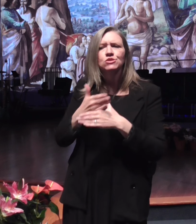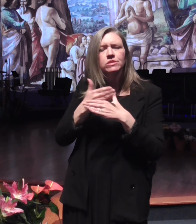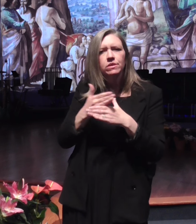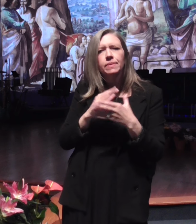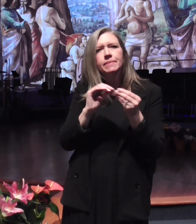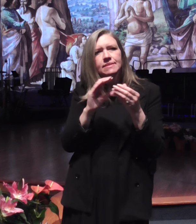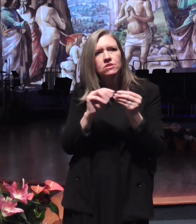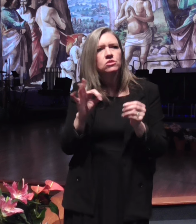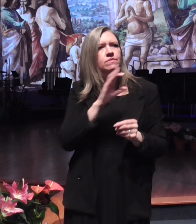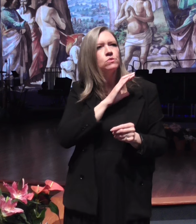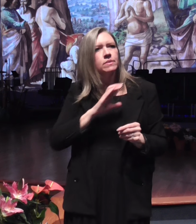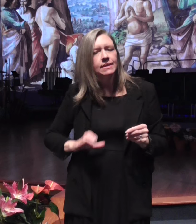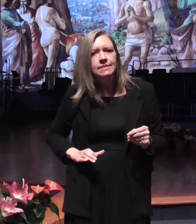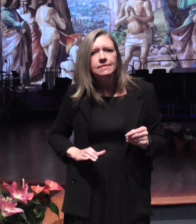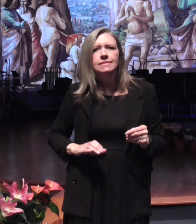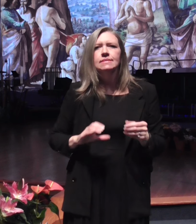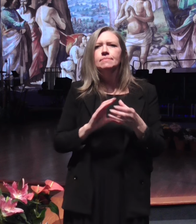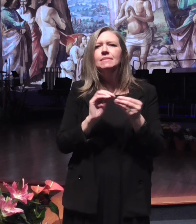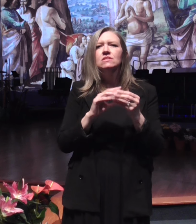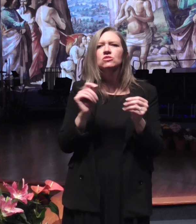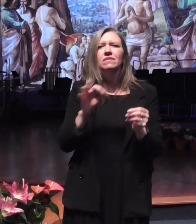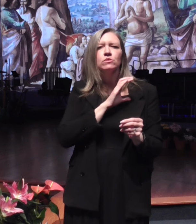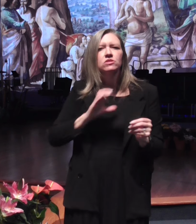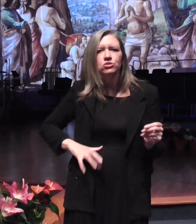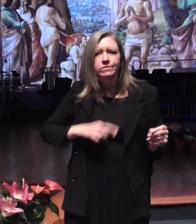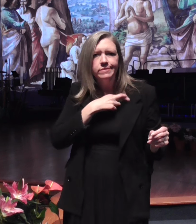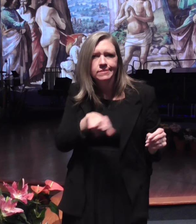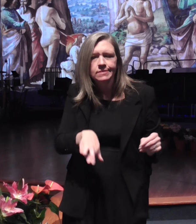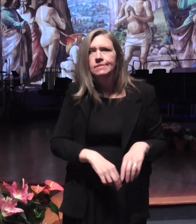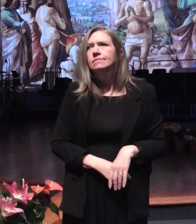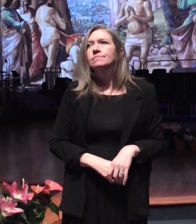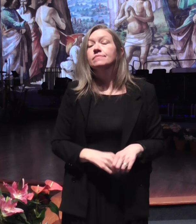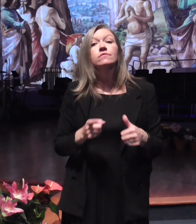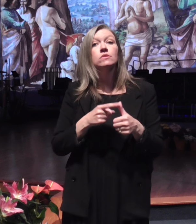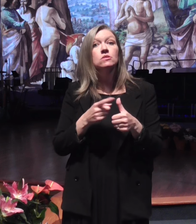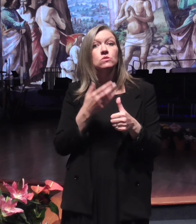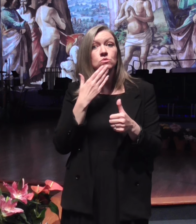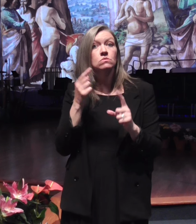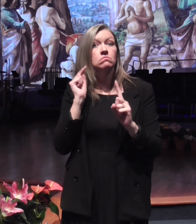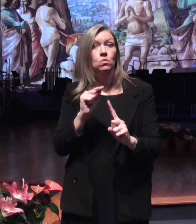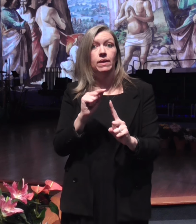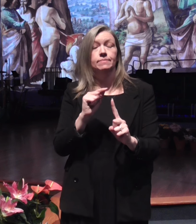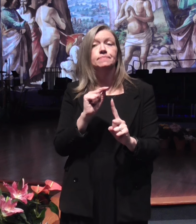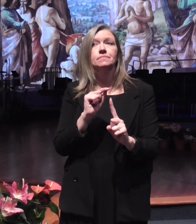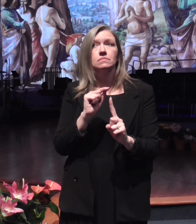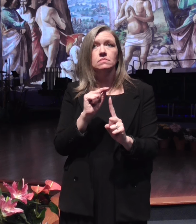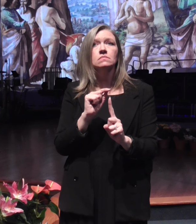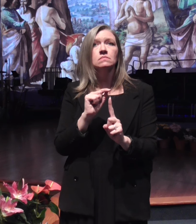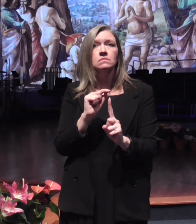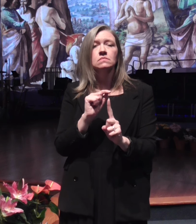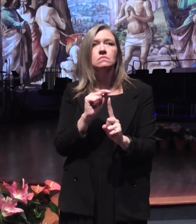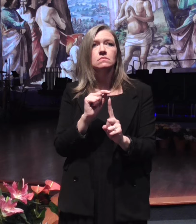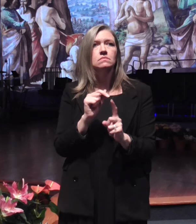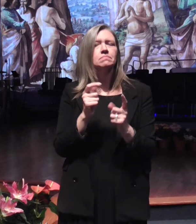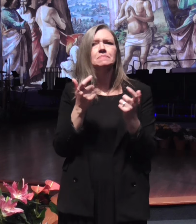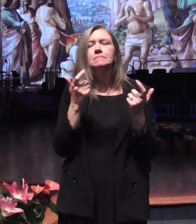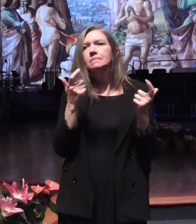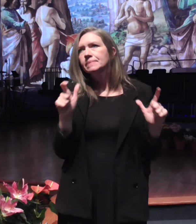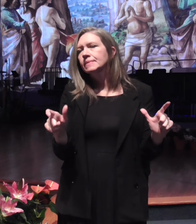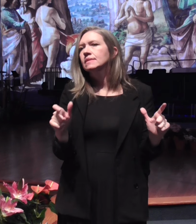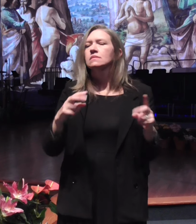and Christianity is. The first great point that he makes is our biggest challenge in